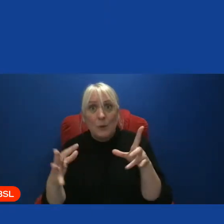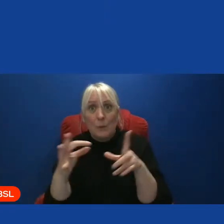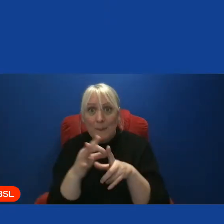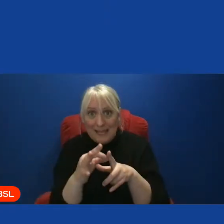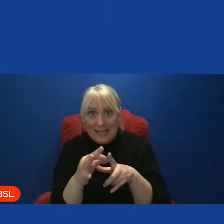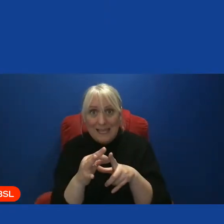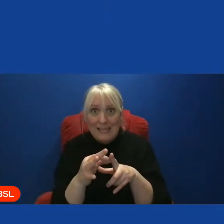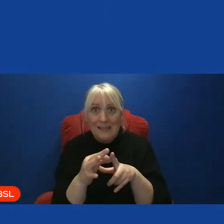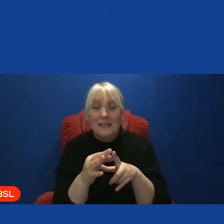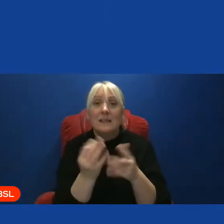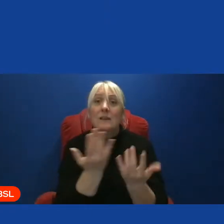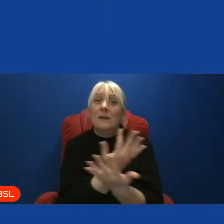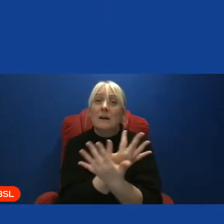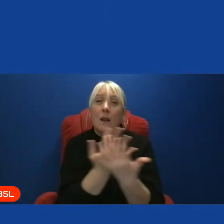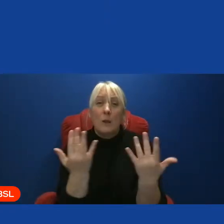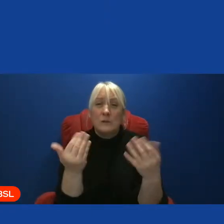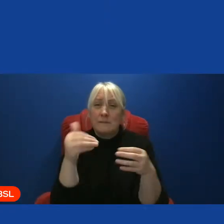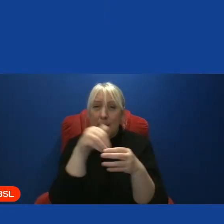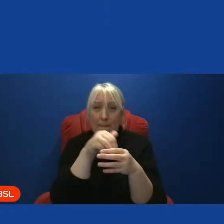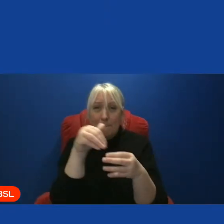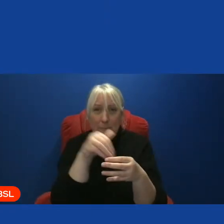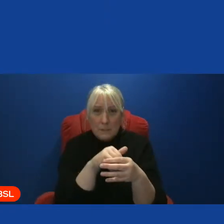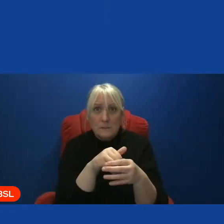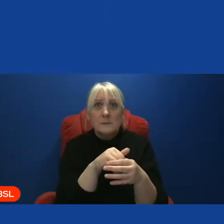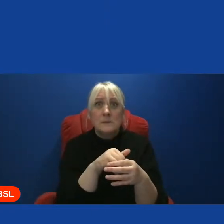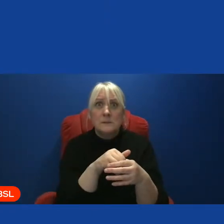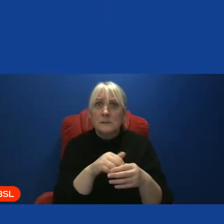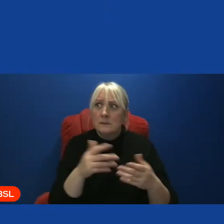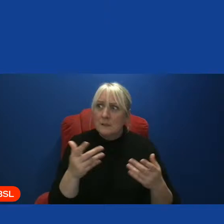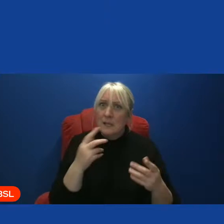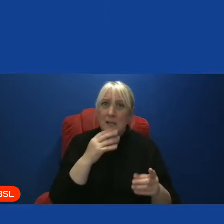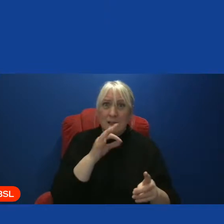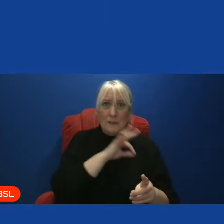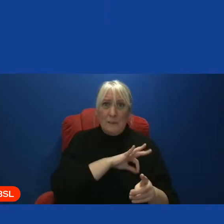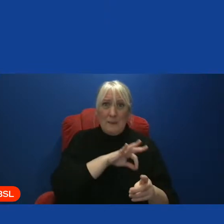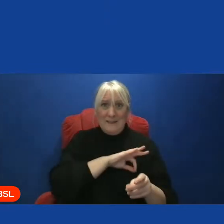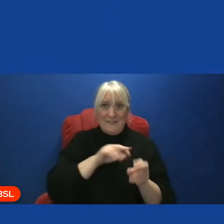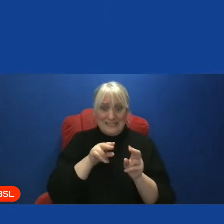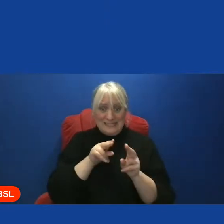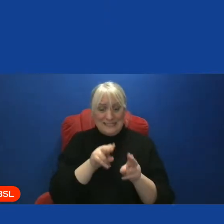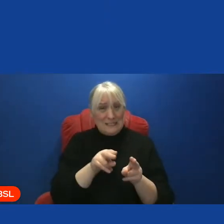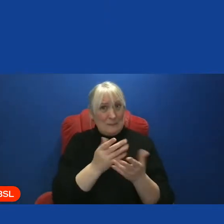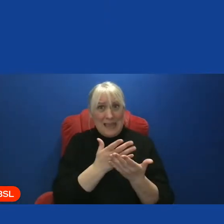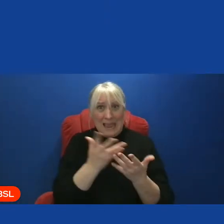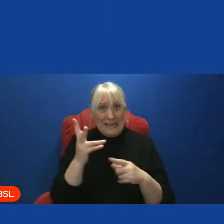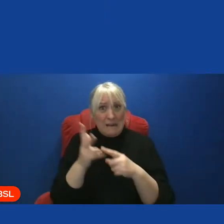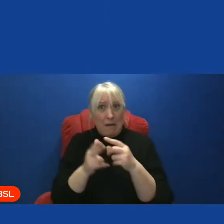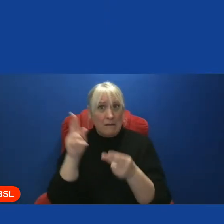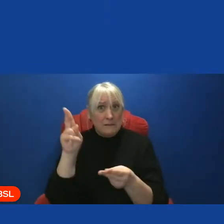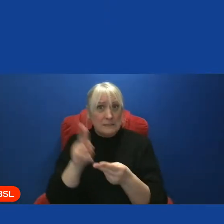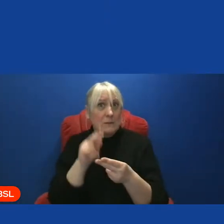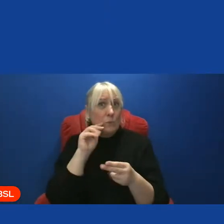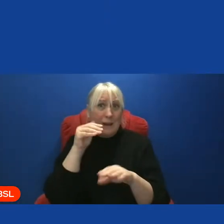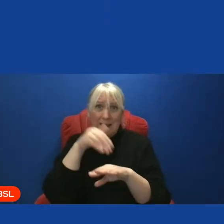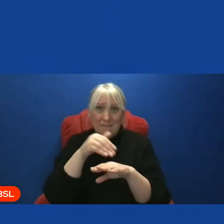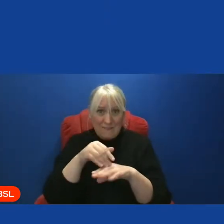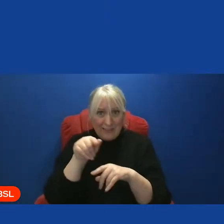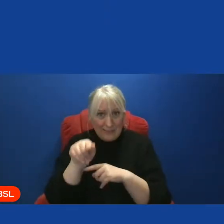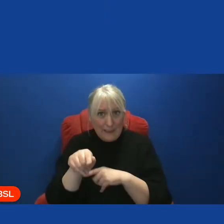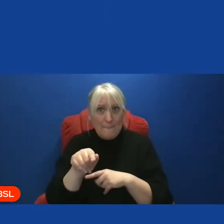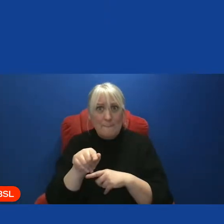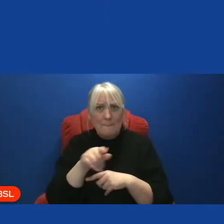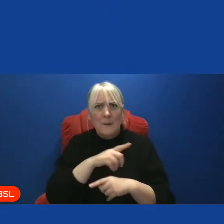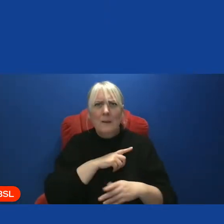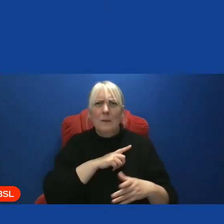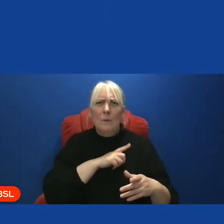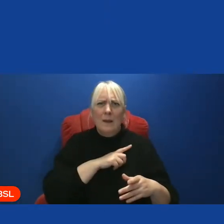massive numbers of DWP members, the benefit system, any cuts will affect them doubly, but it affects them because it will